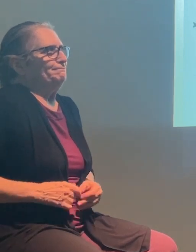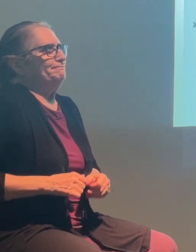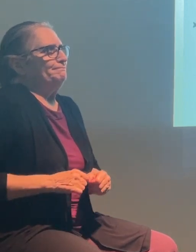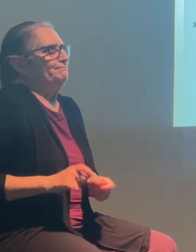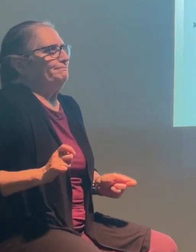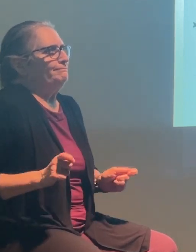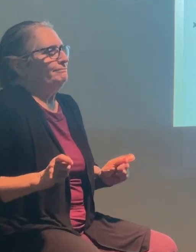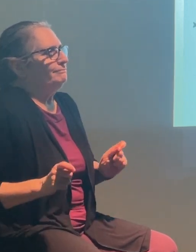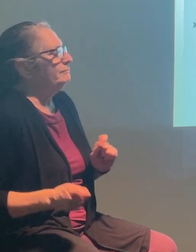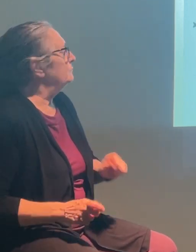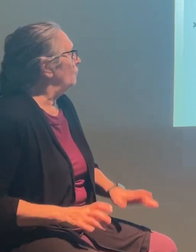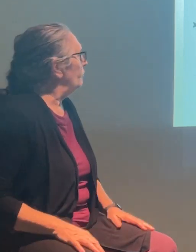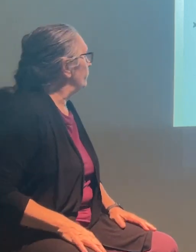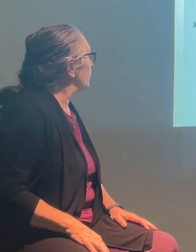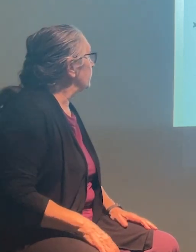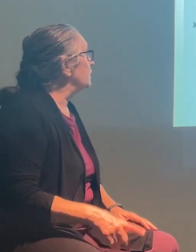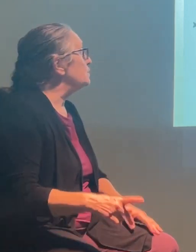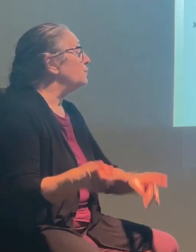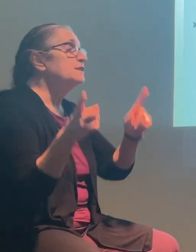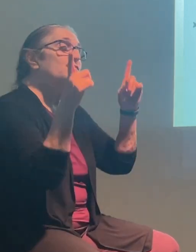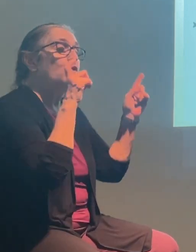shoot for